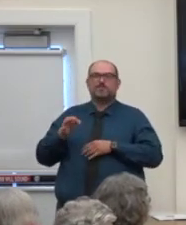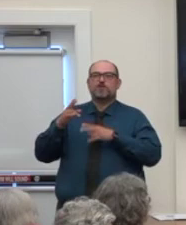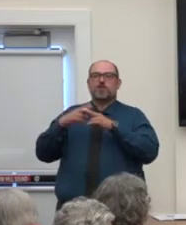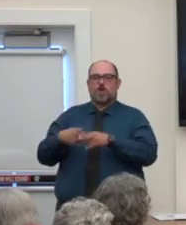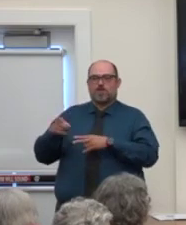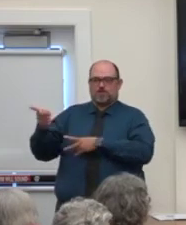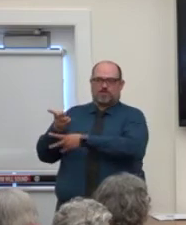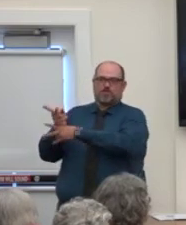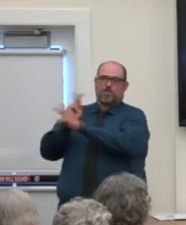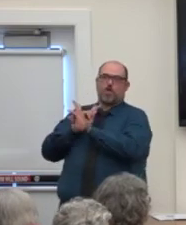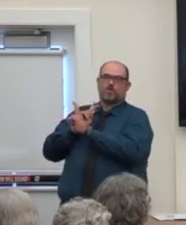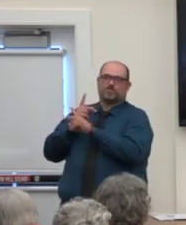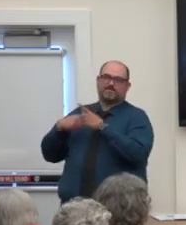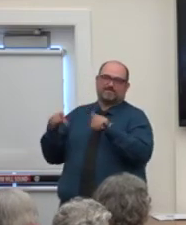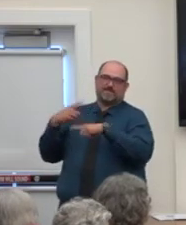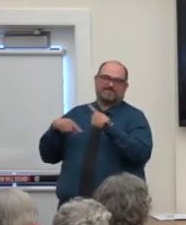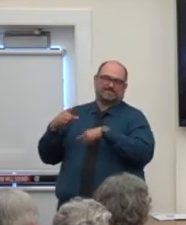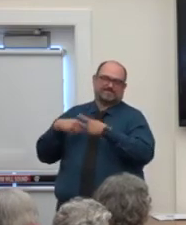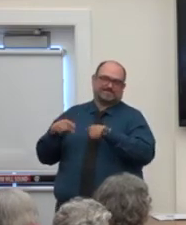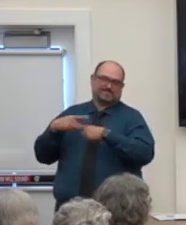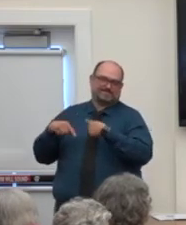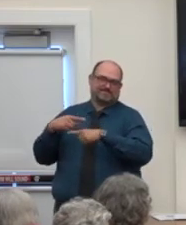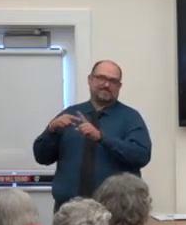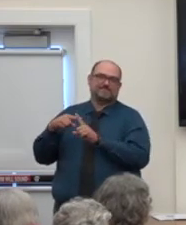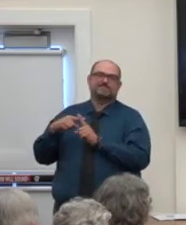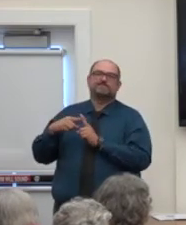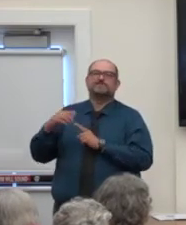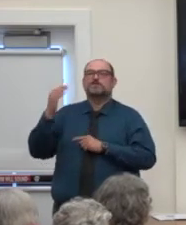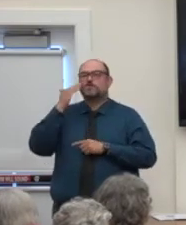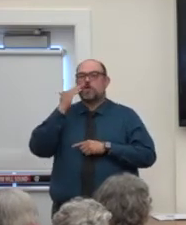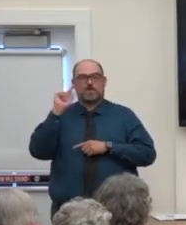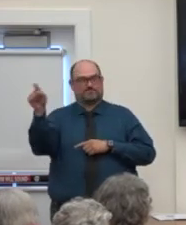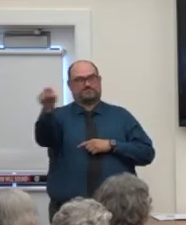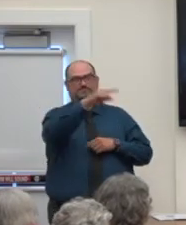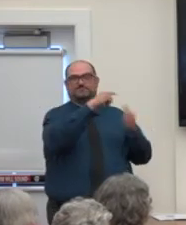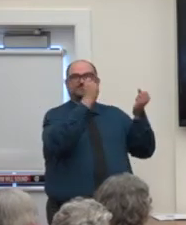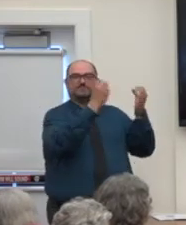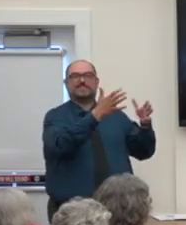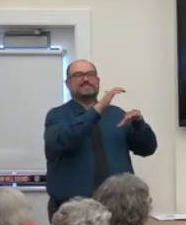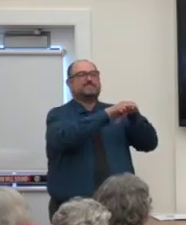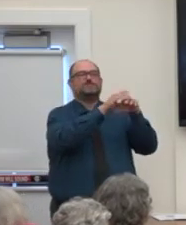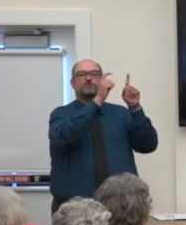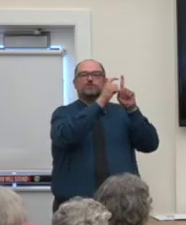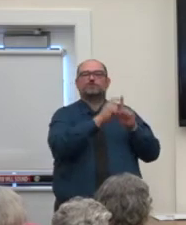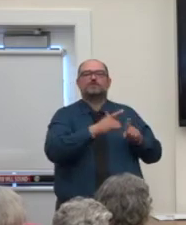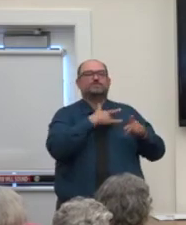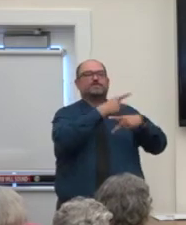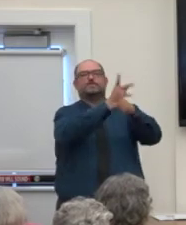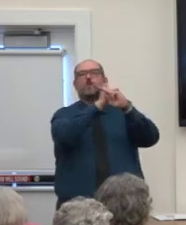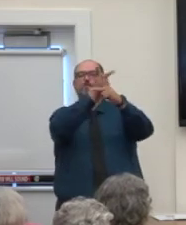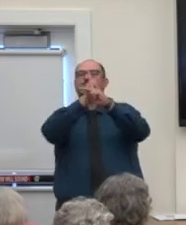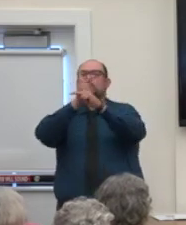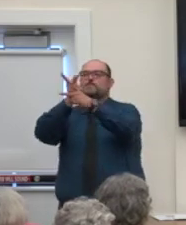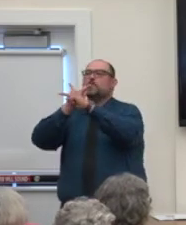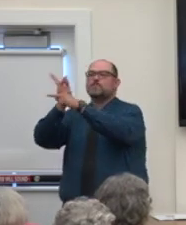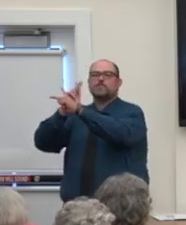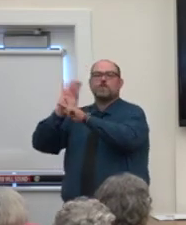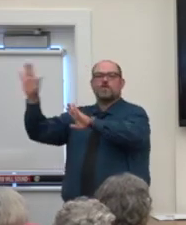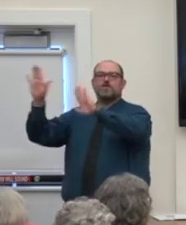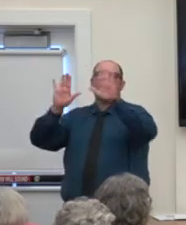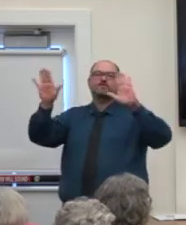where you know how there are some words in English. There are a lot of words in English that have come from other languages. For example, algebra comes from